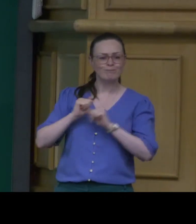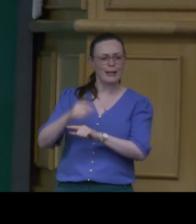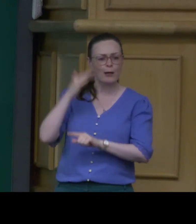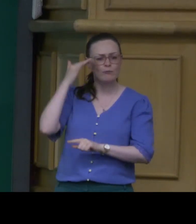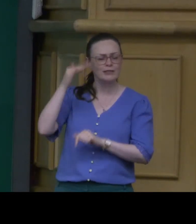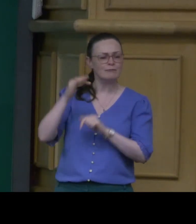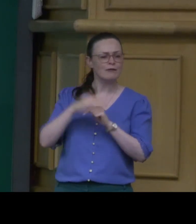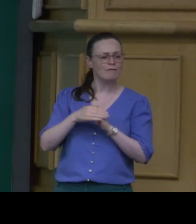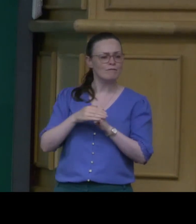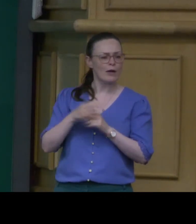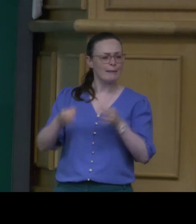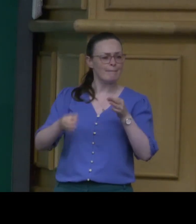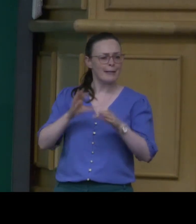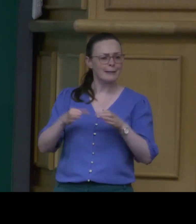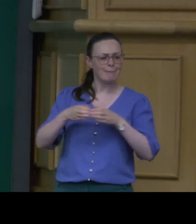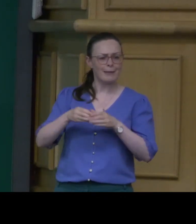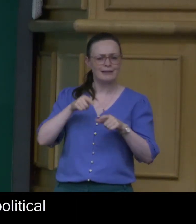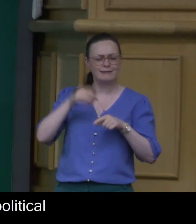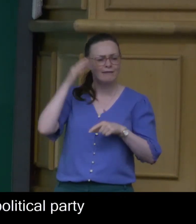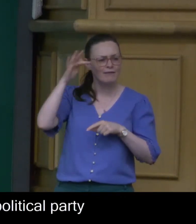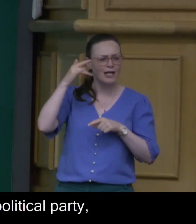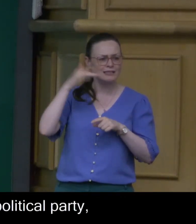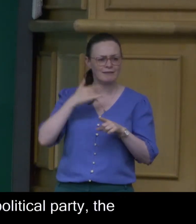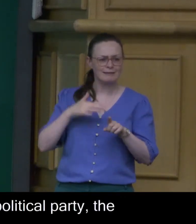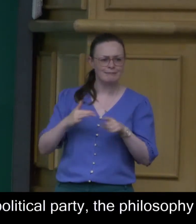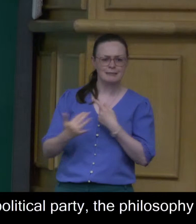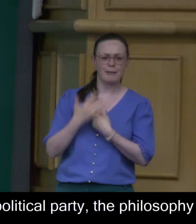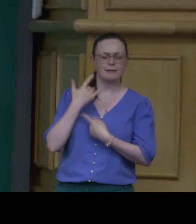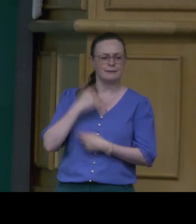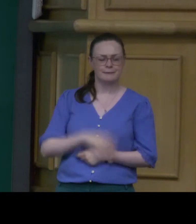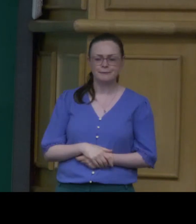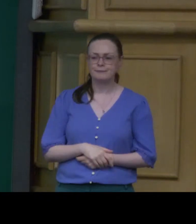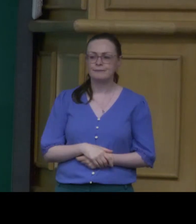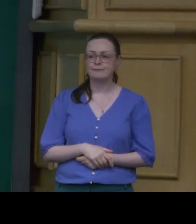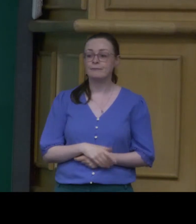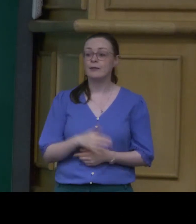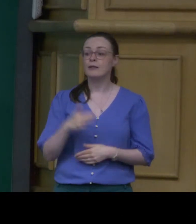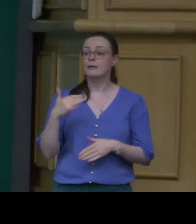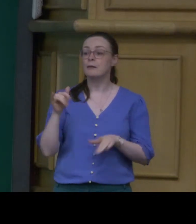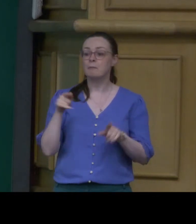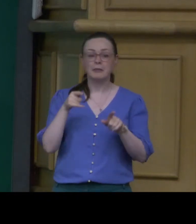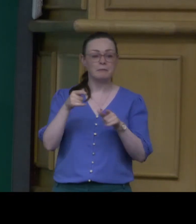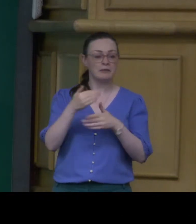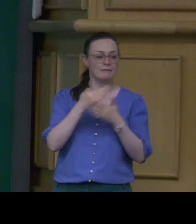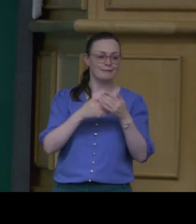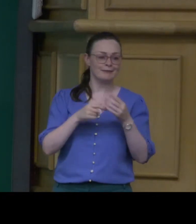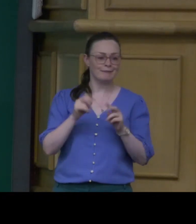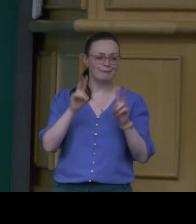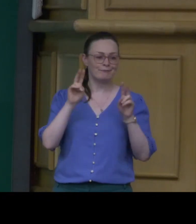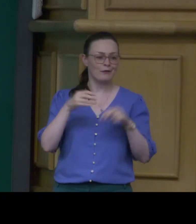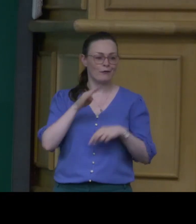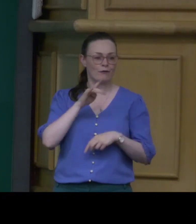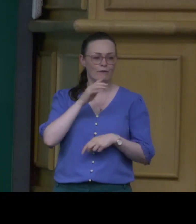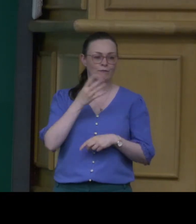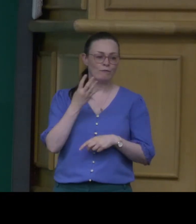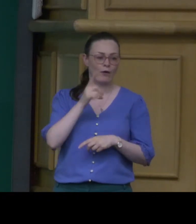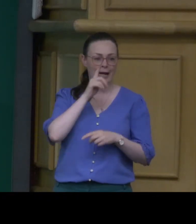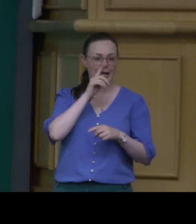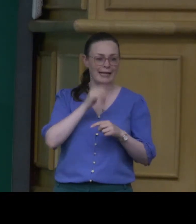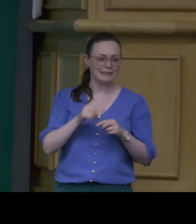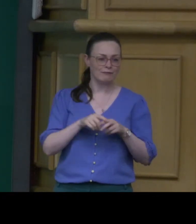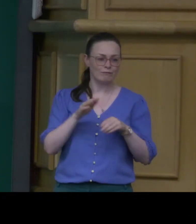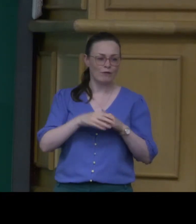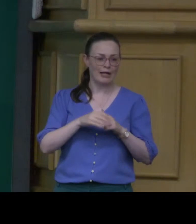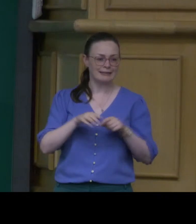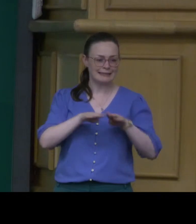of our political party, the philosophy that inspires it. There might be, you might call it, 4 legs in the table of